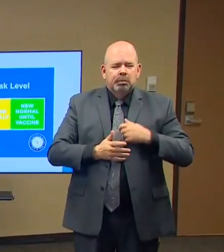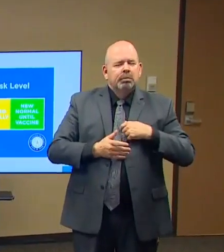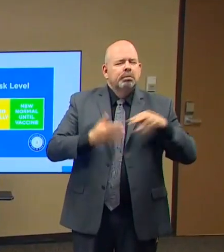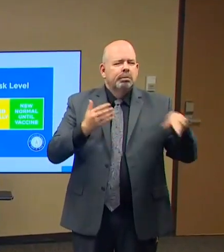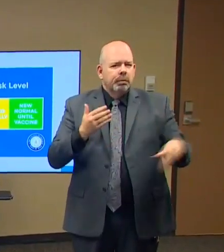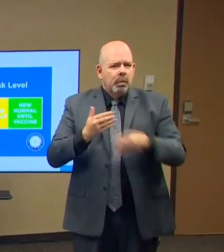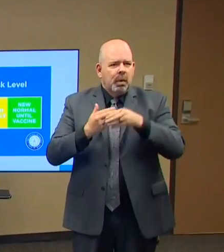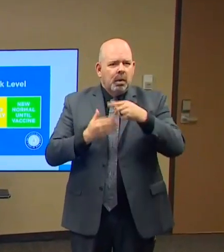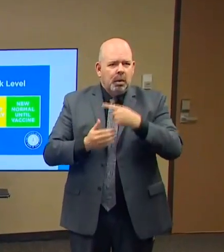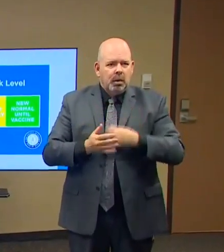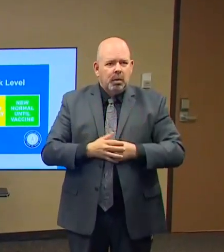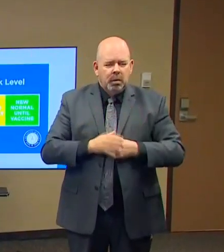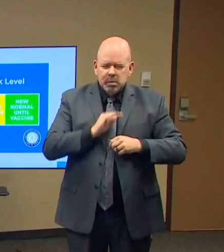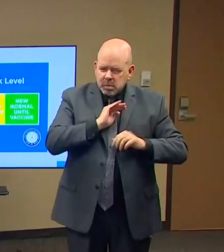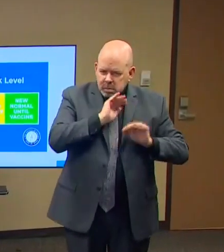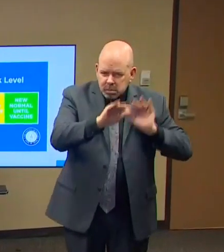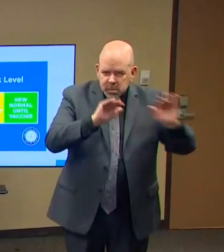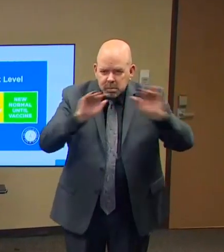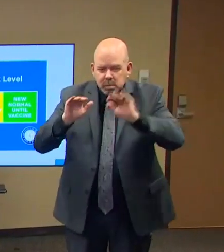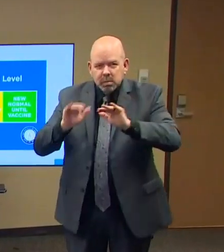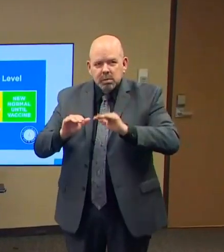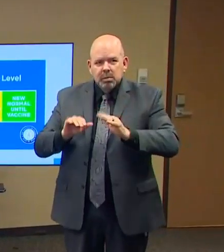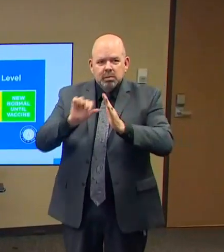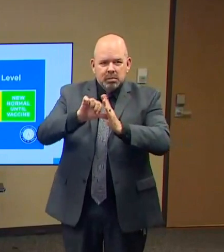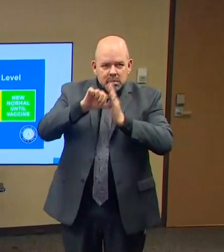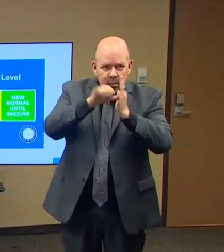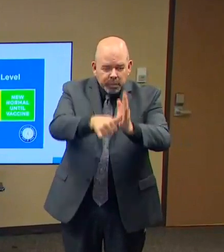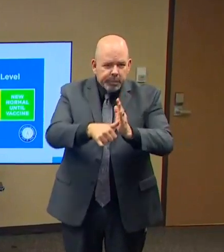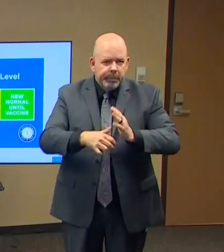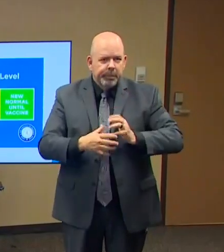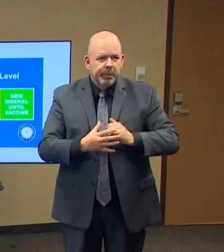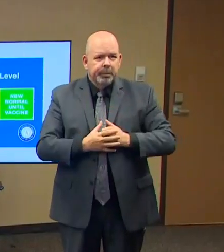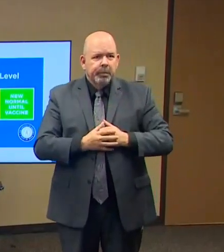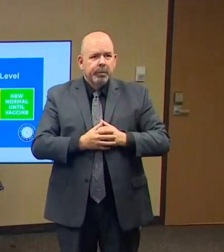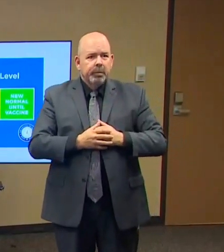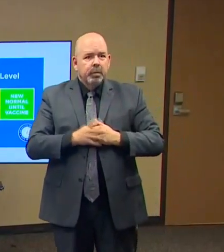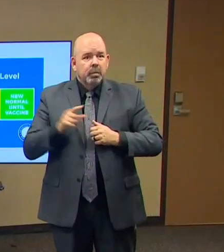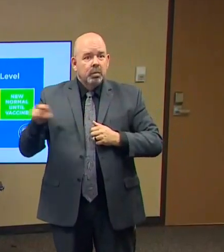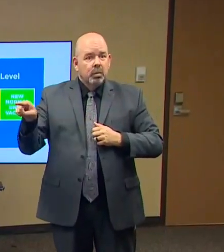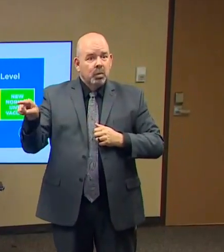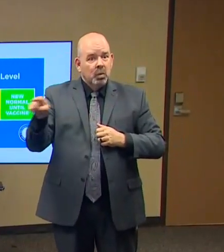of, to get a test for being in a large group gathering